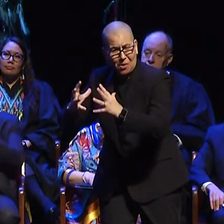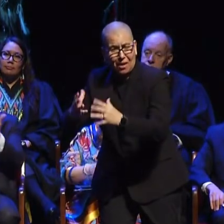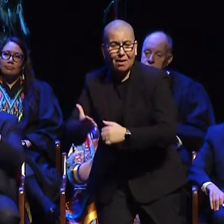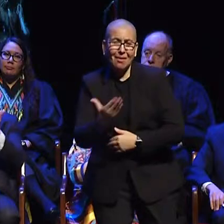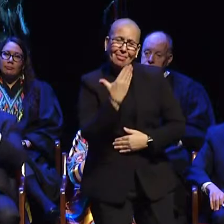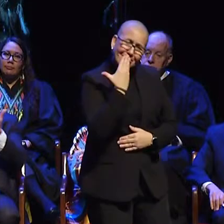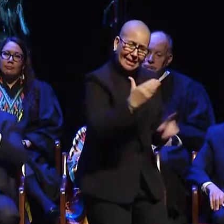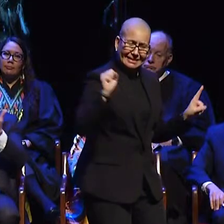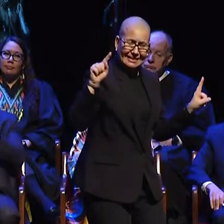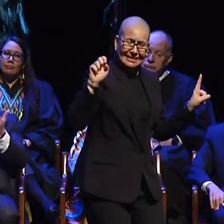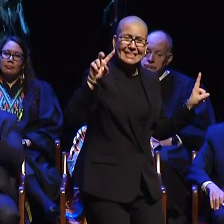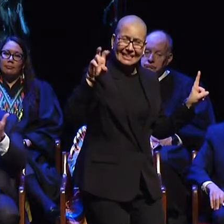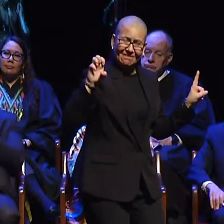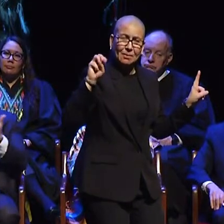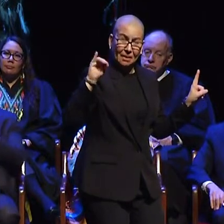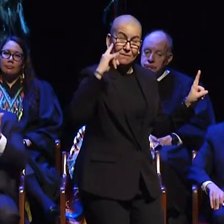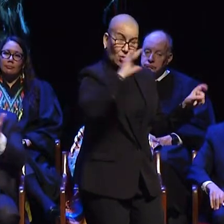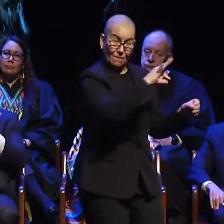up.